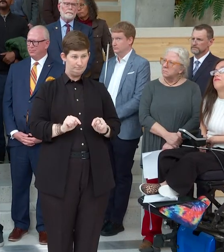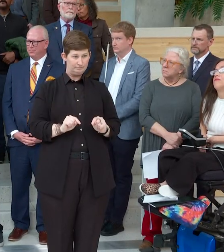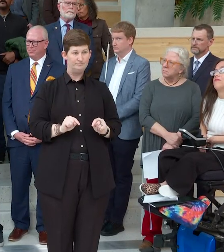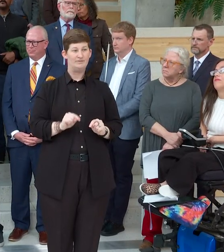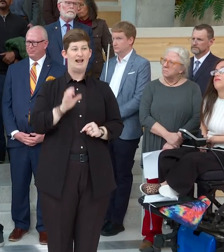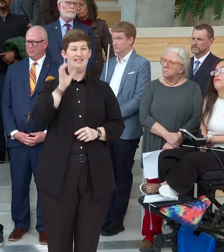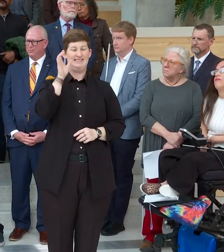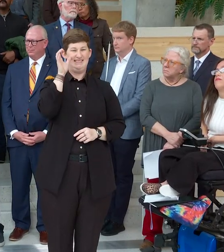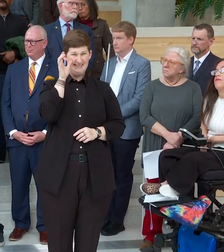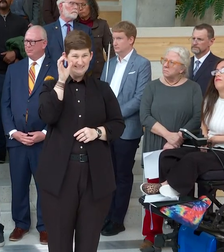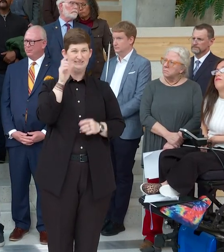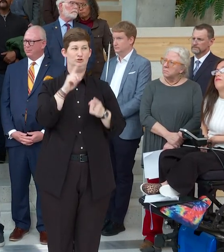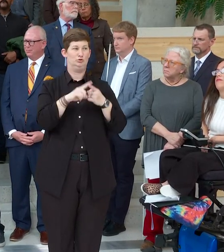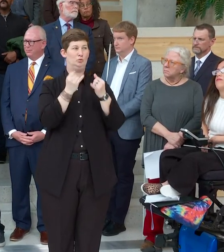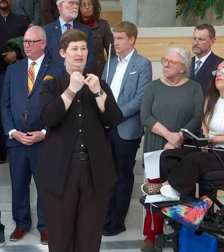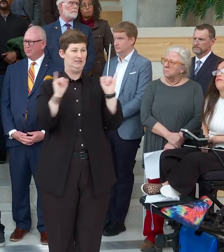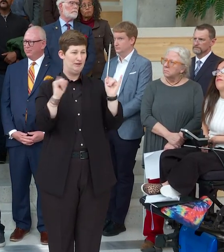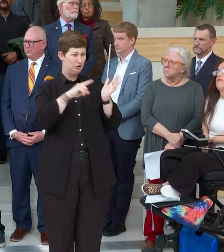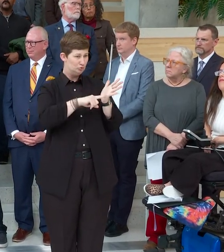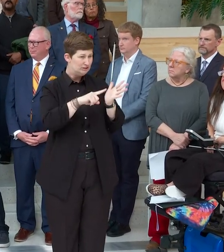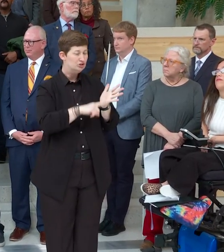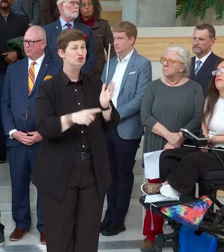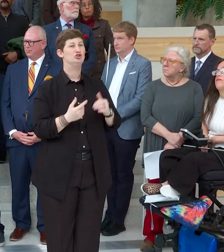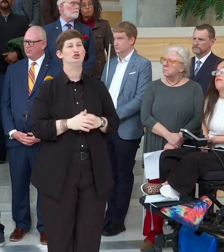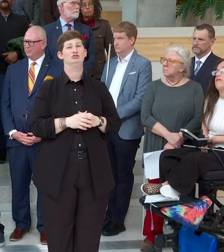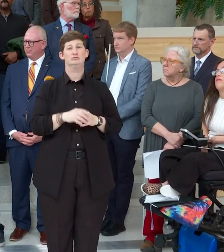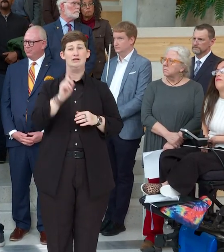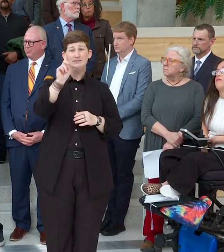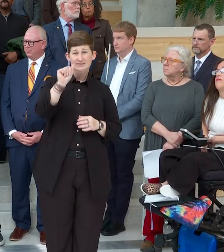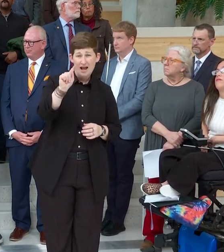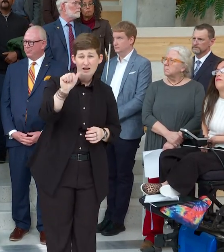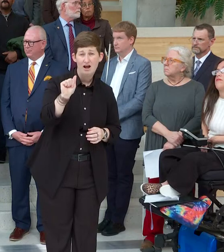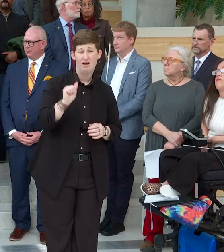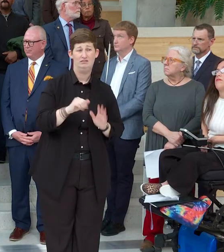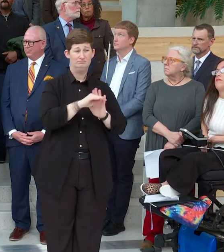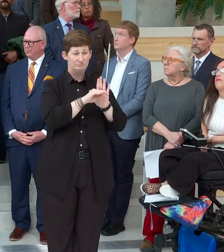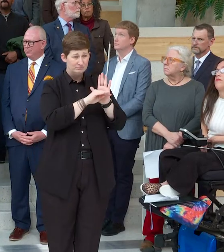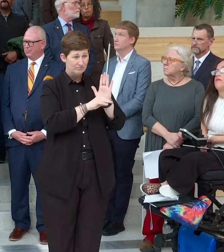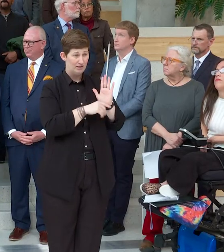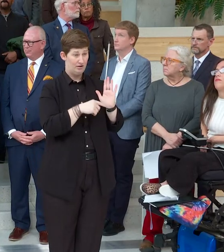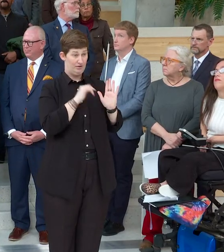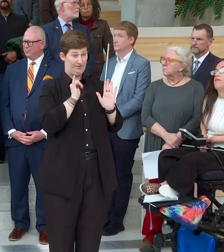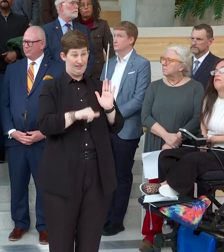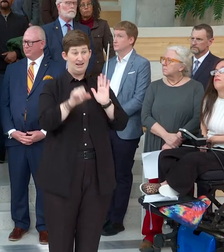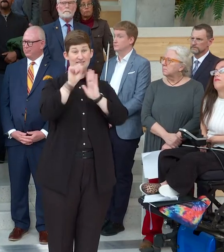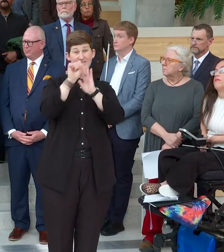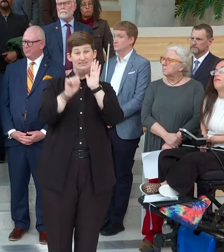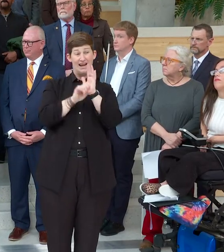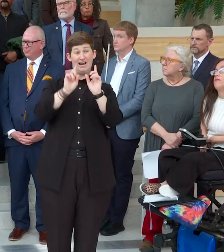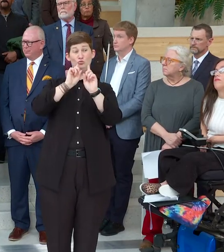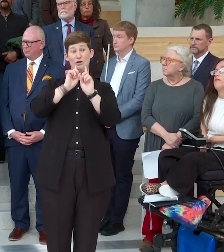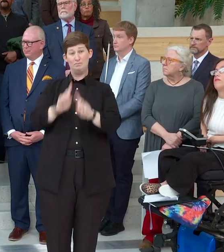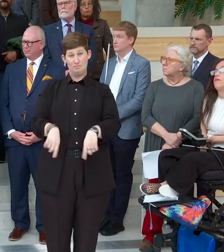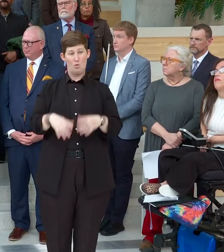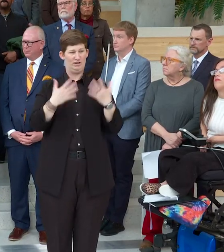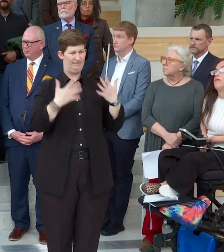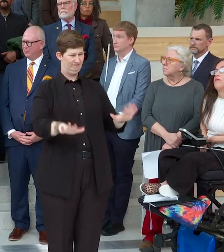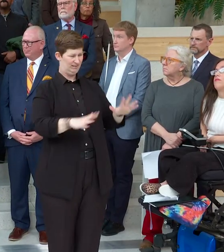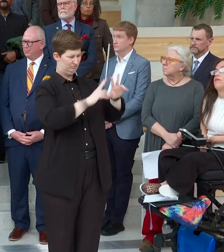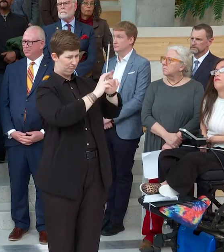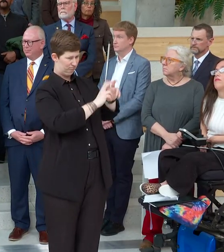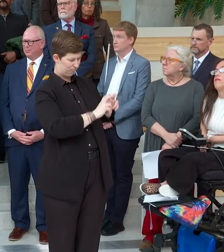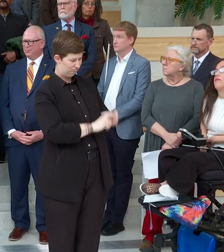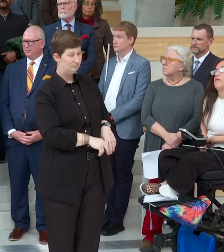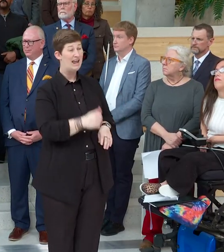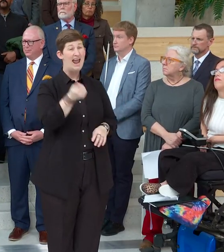should be looking at the data. The data from the state report analyzes 18 million rides.